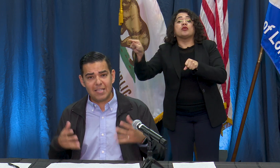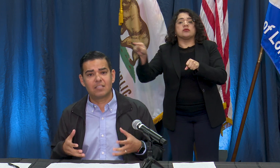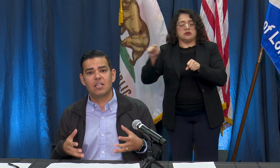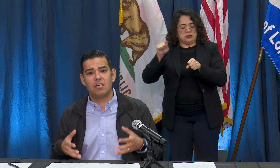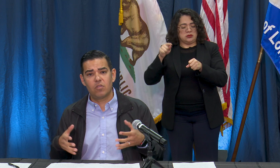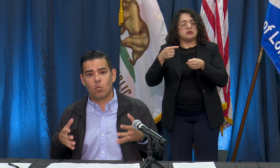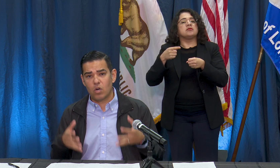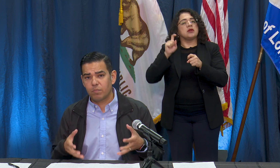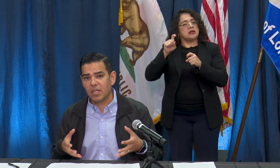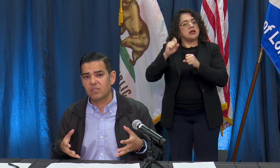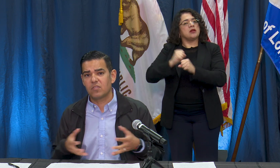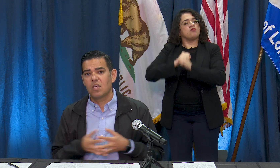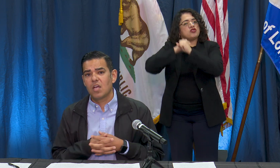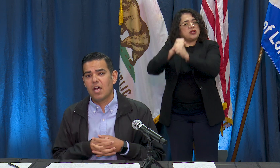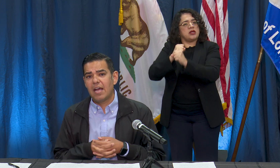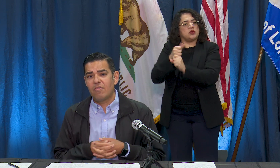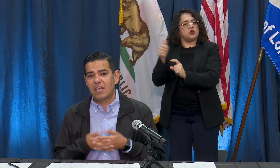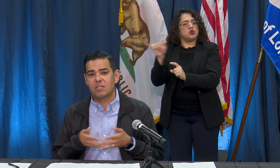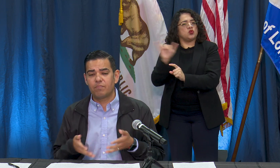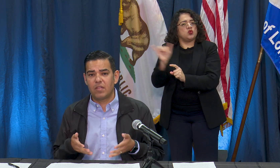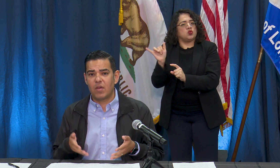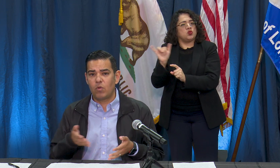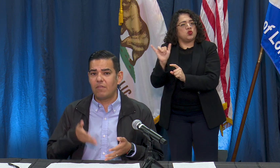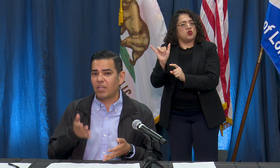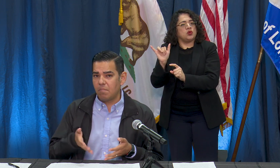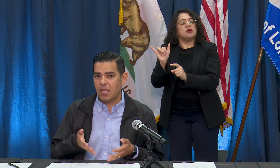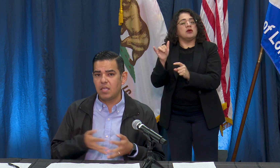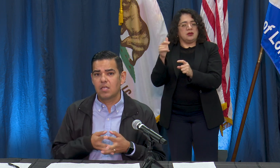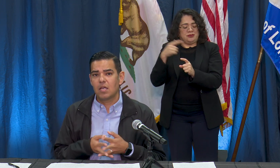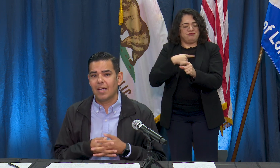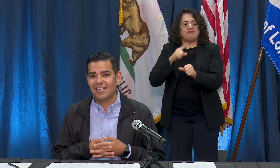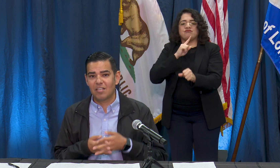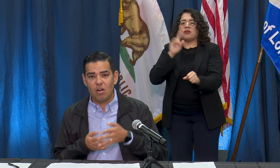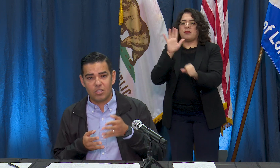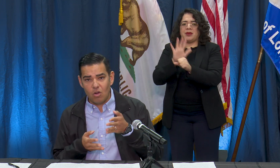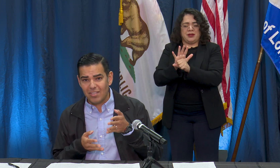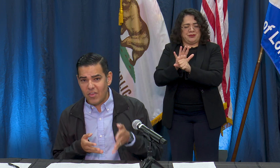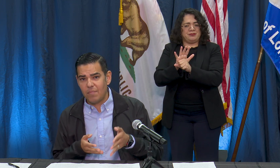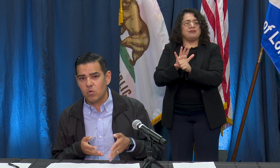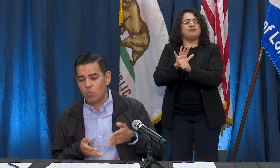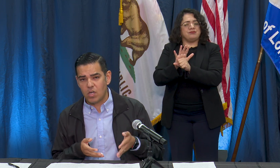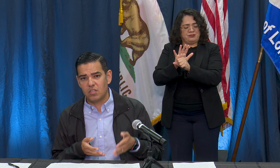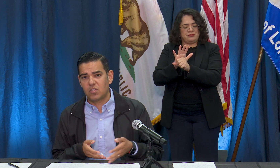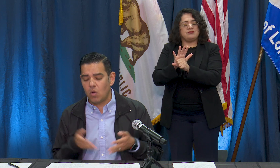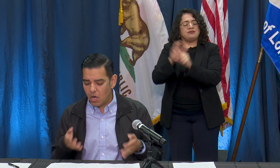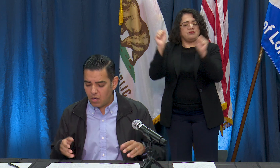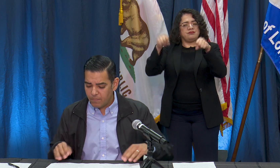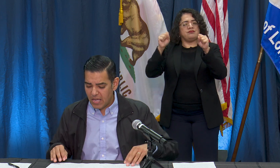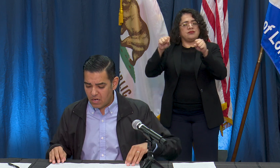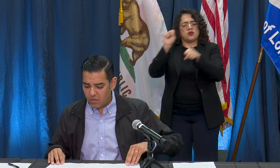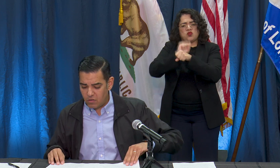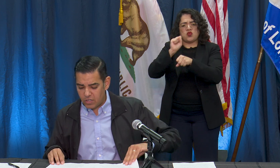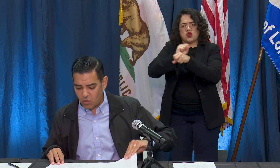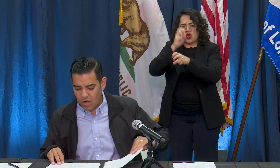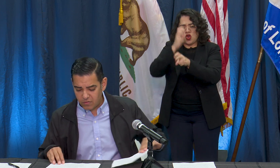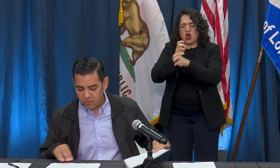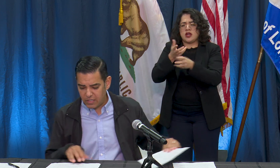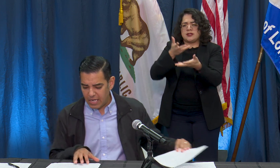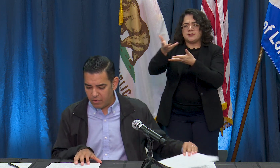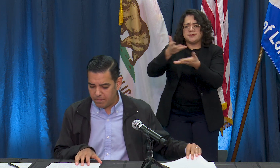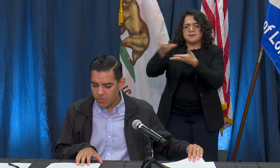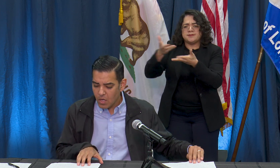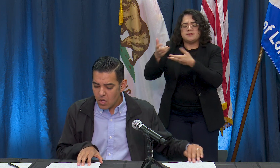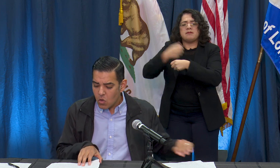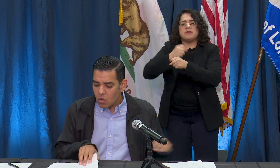be protected in their workplace. And that's something that we have committed to them who are working so hard and others across